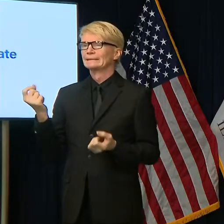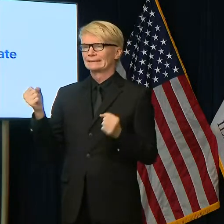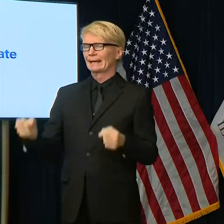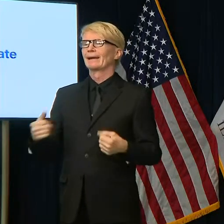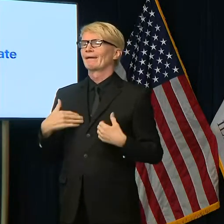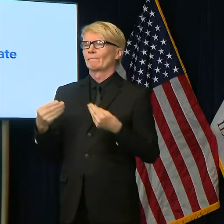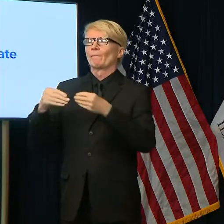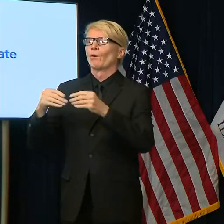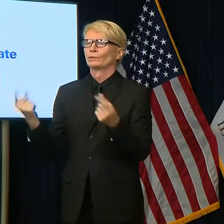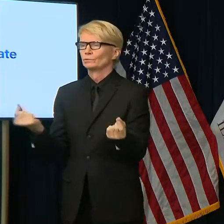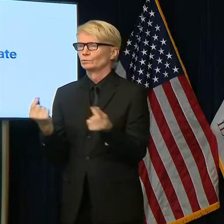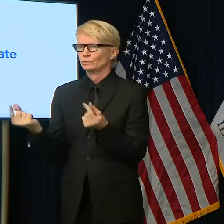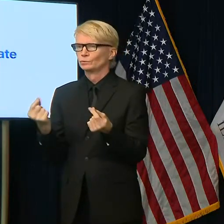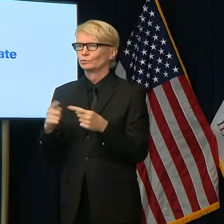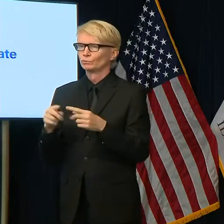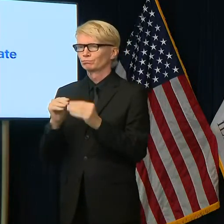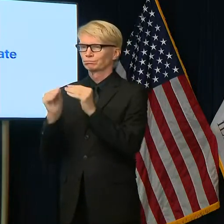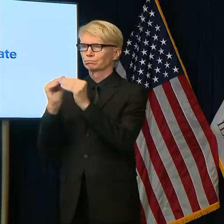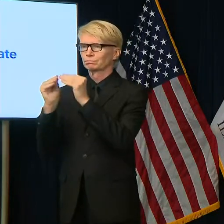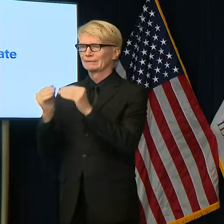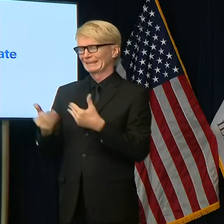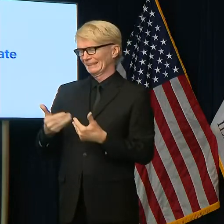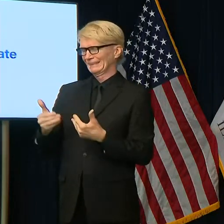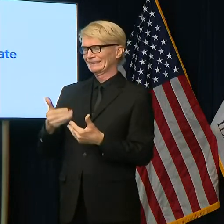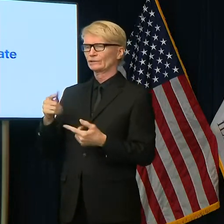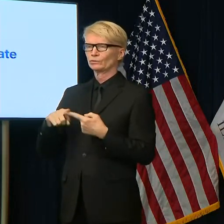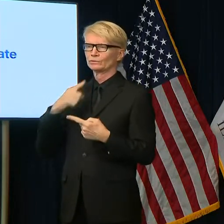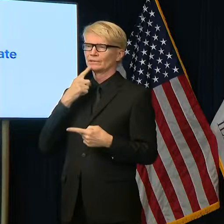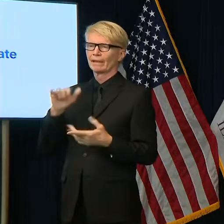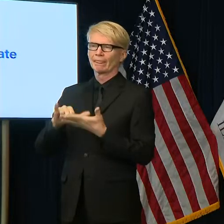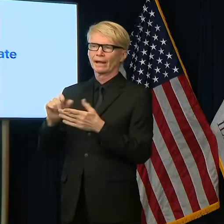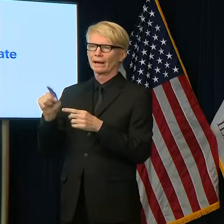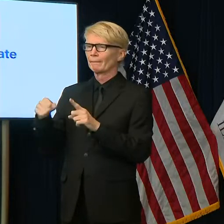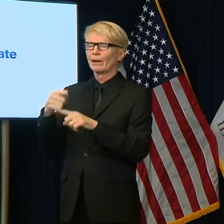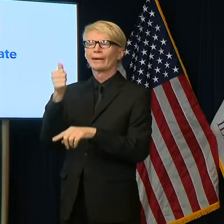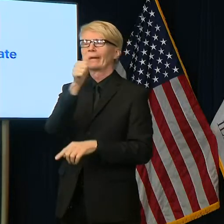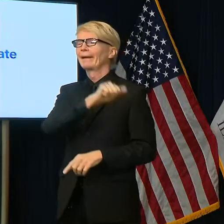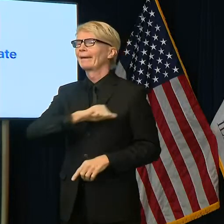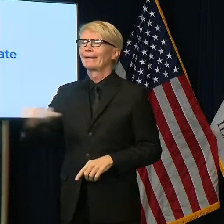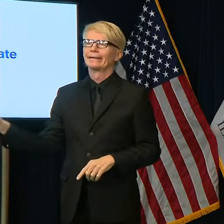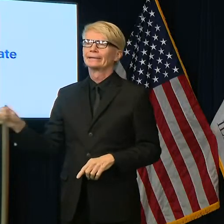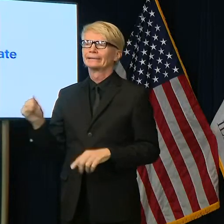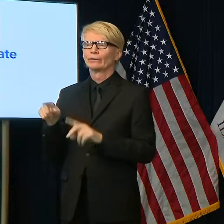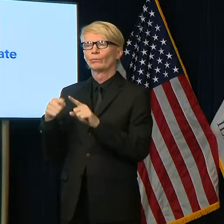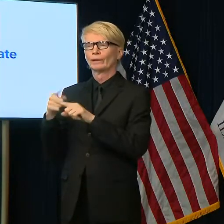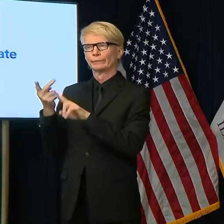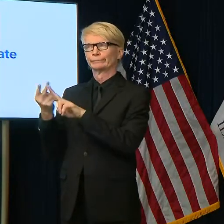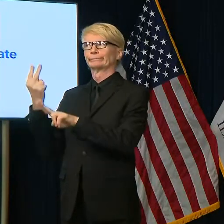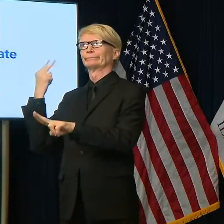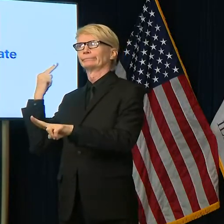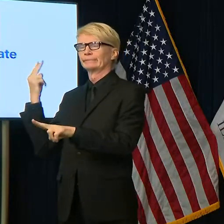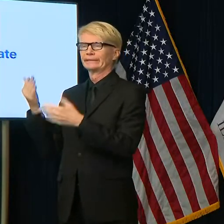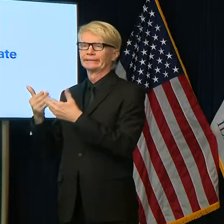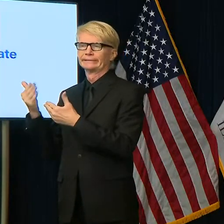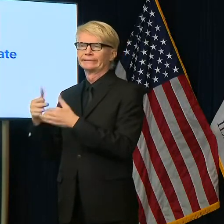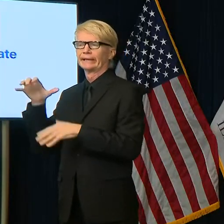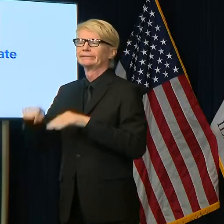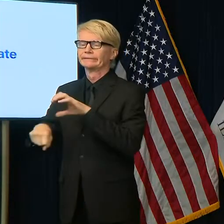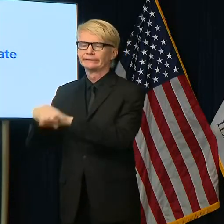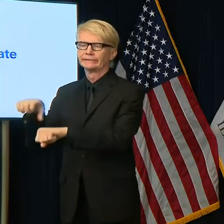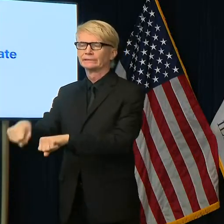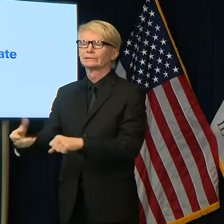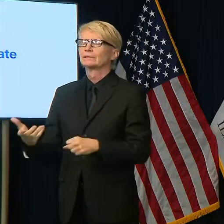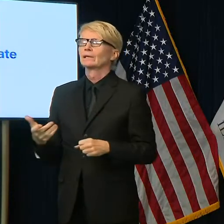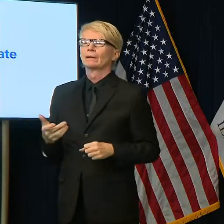in retrospect to say that about really almost any situation. But I will also say